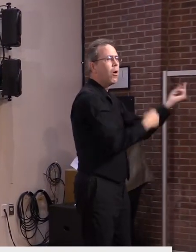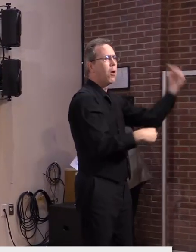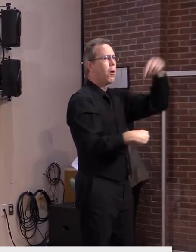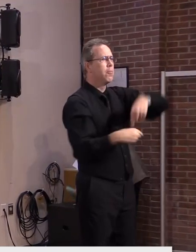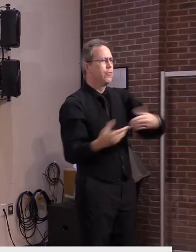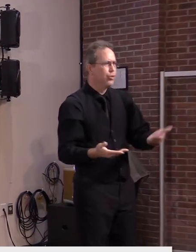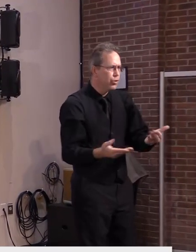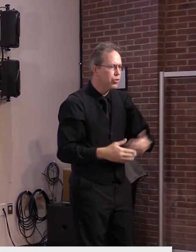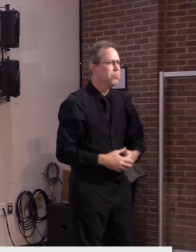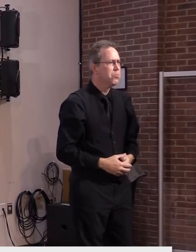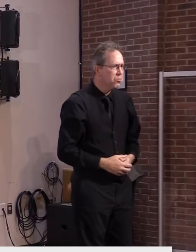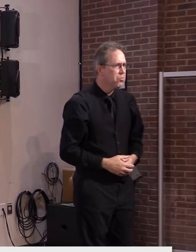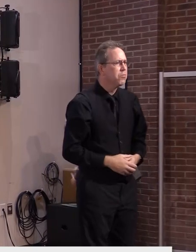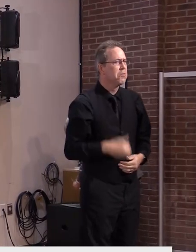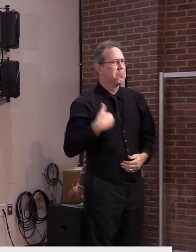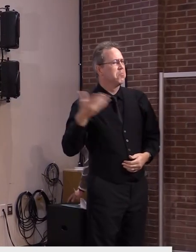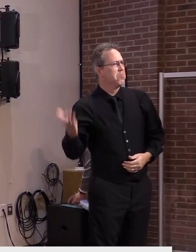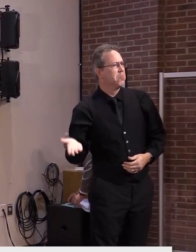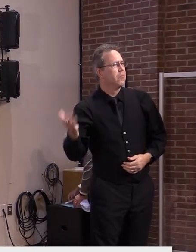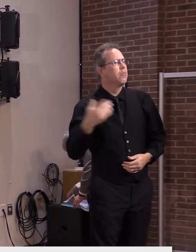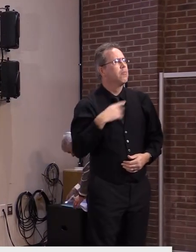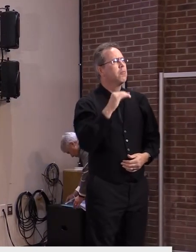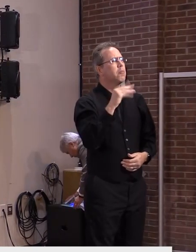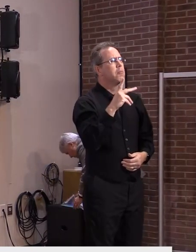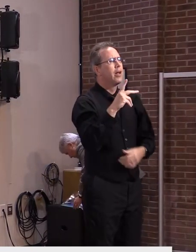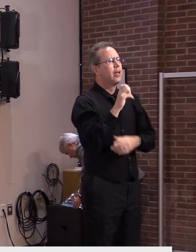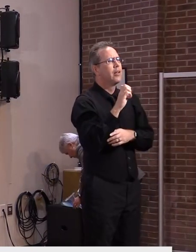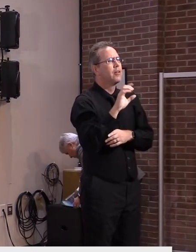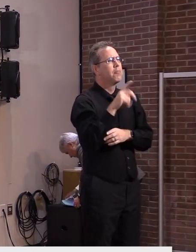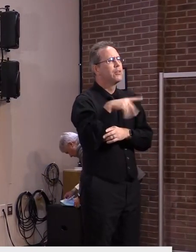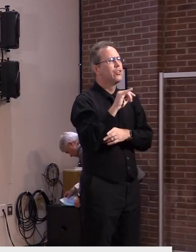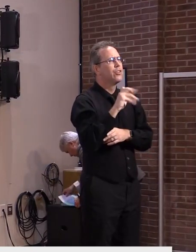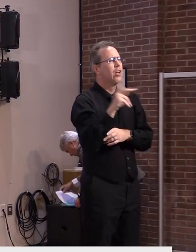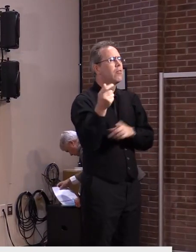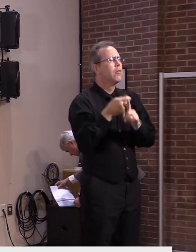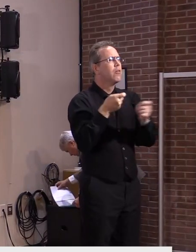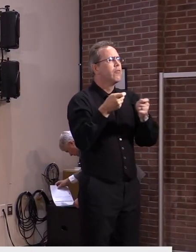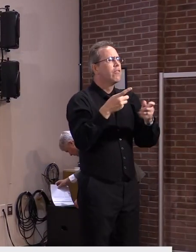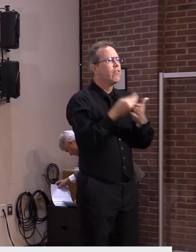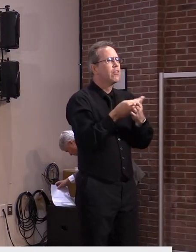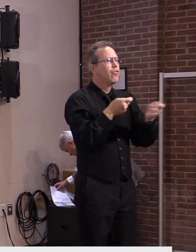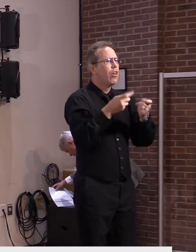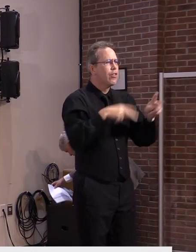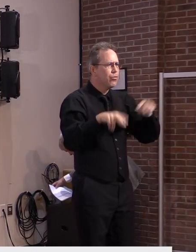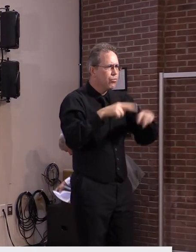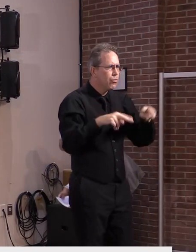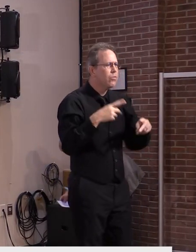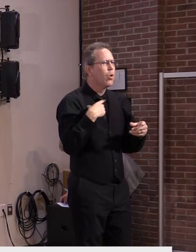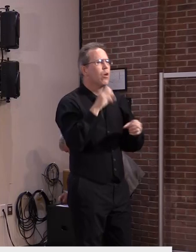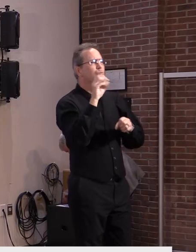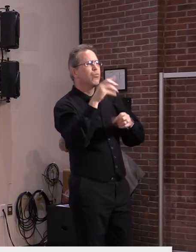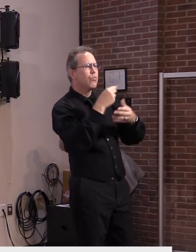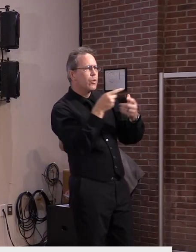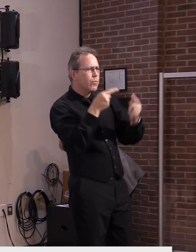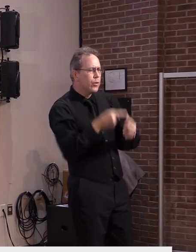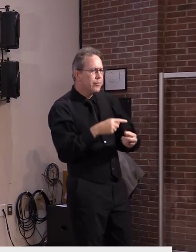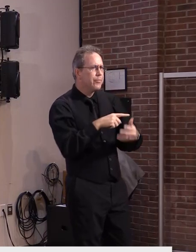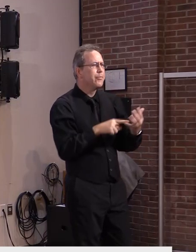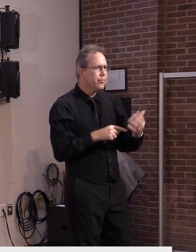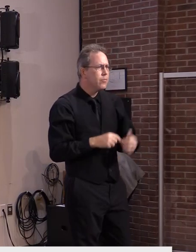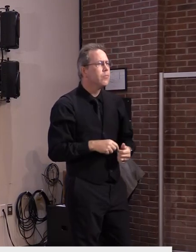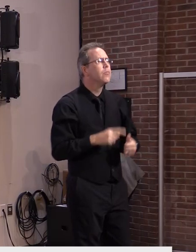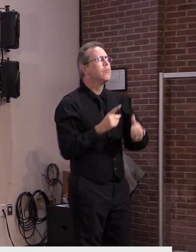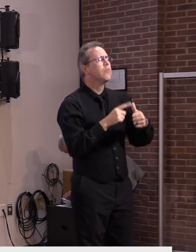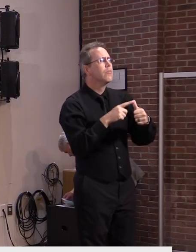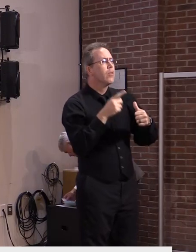week's modeling and data presentation. We'll then hear from Secretary Dan French with a K-12 update, Secretary Smith